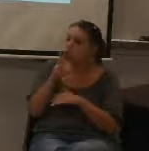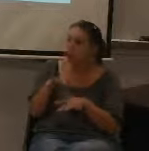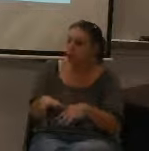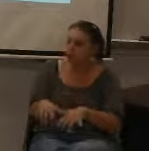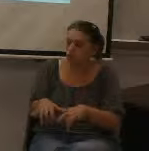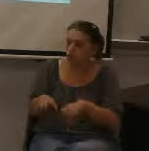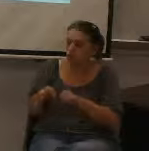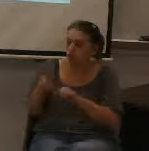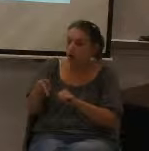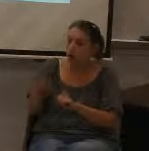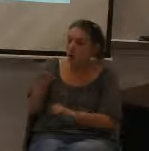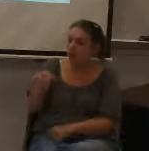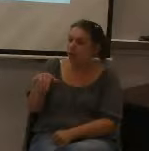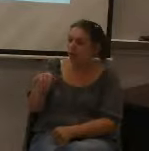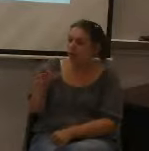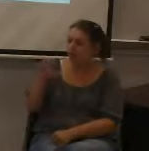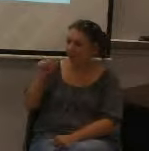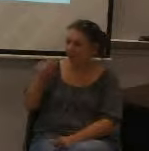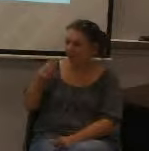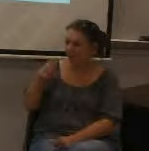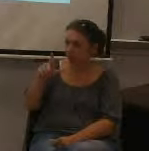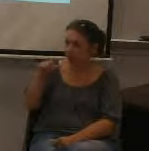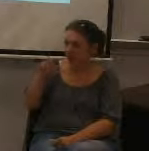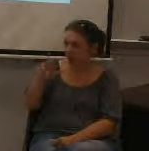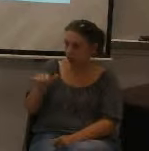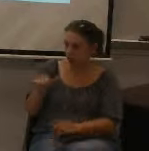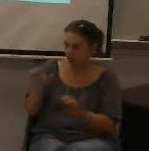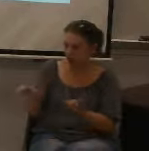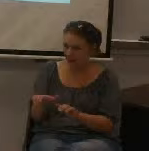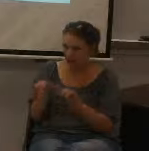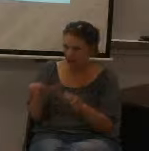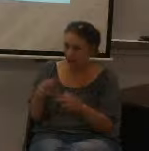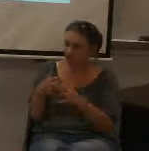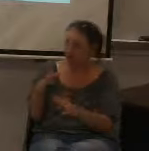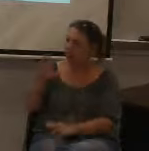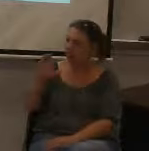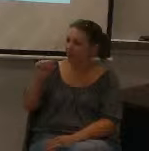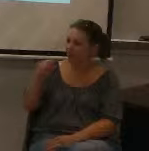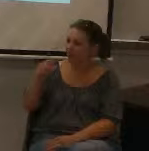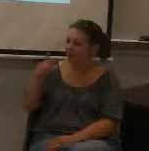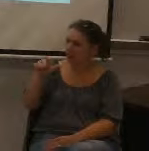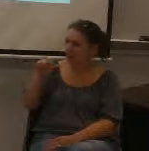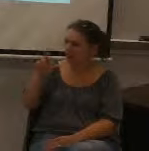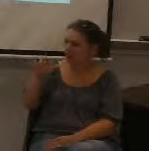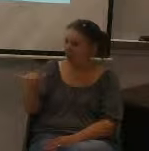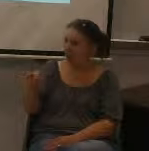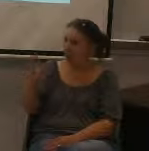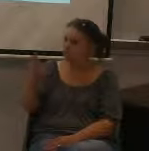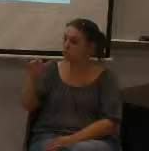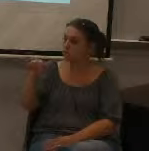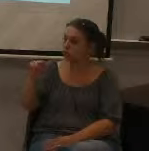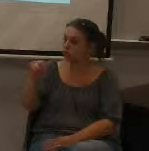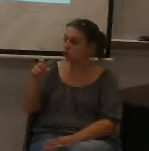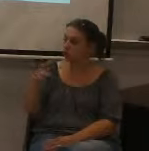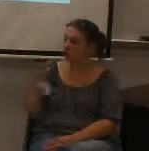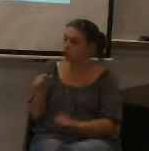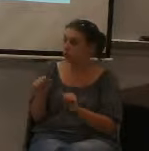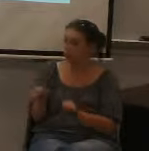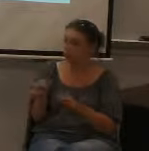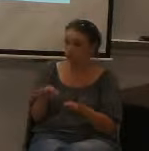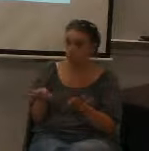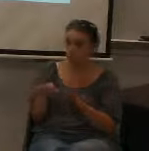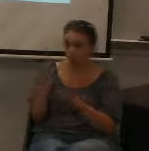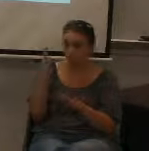by capillary action, and it's called the capillary fringe. This can be important because it is a hot spot